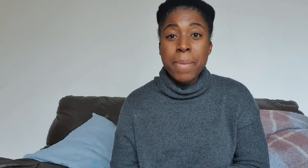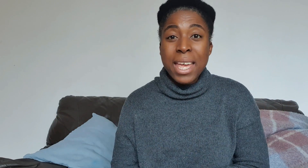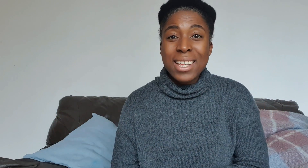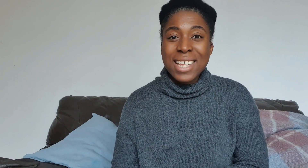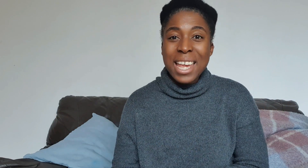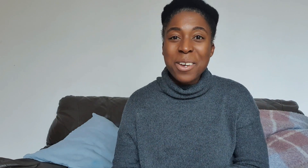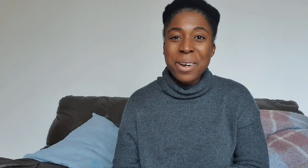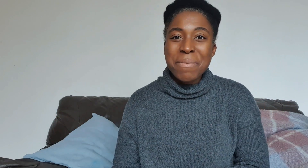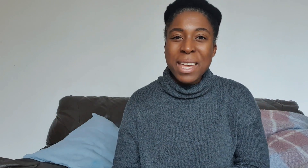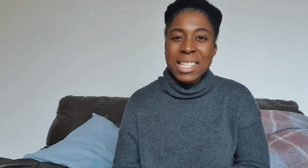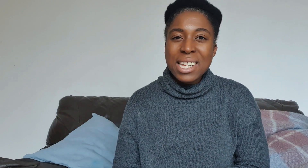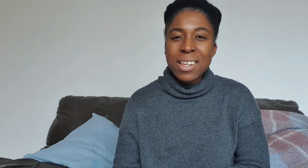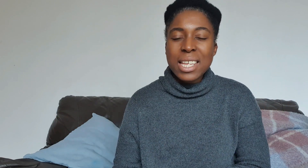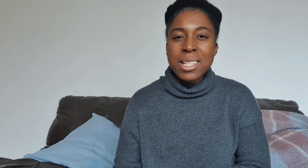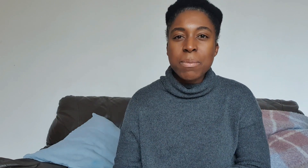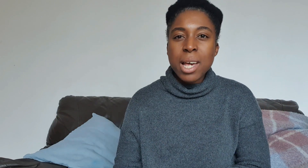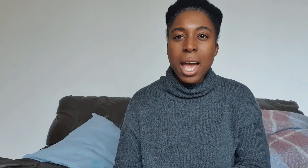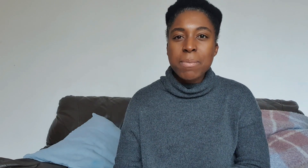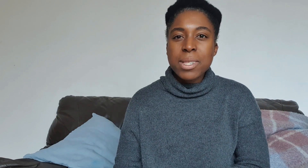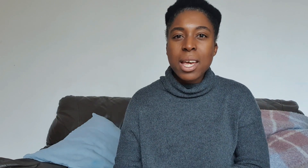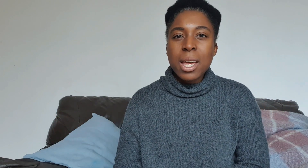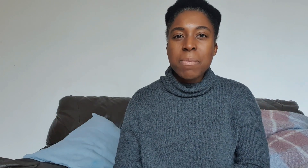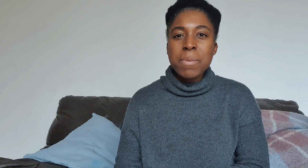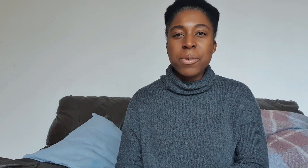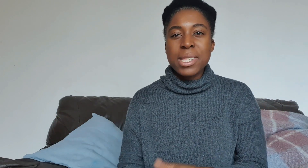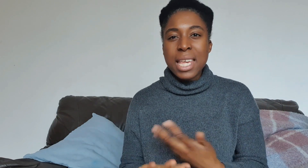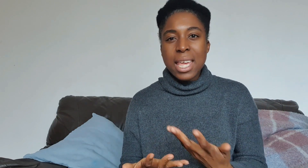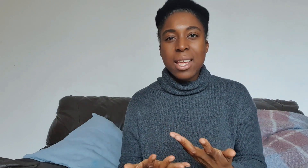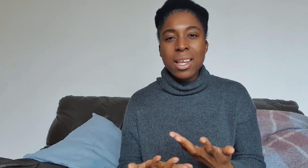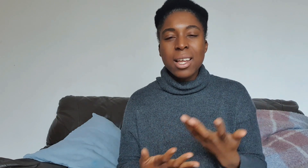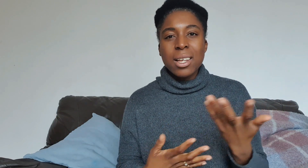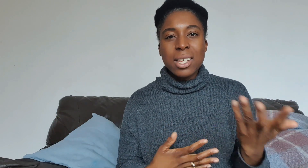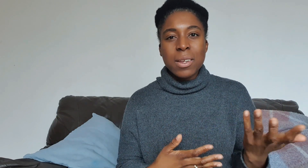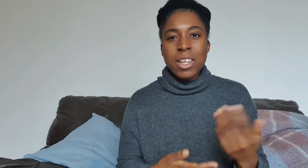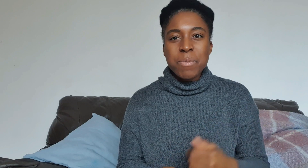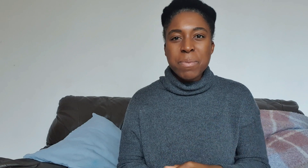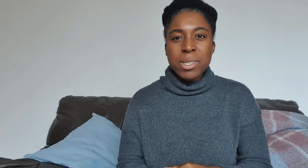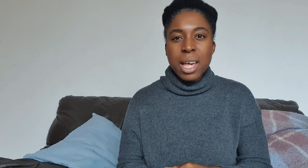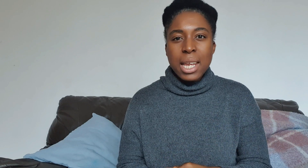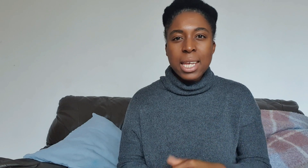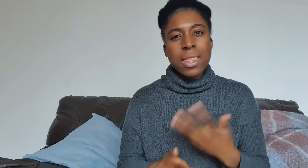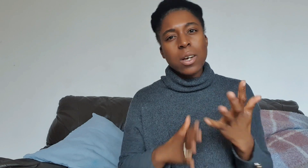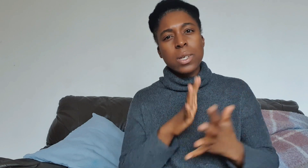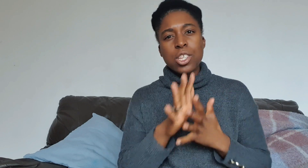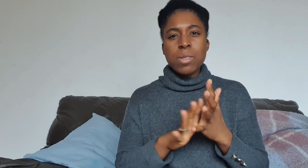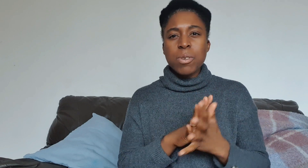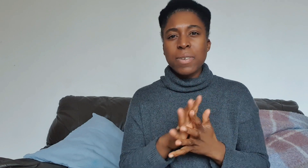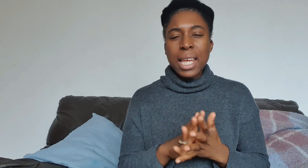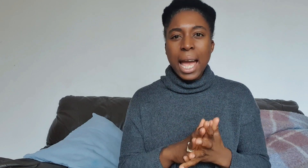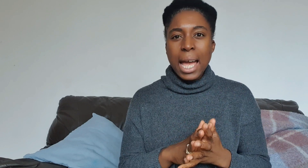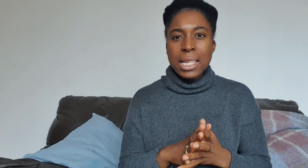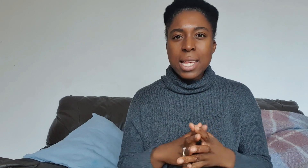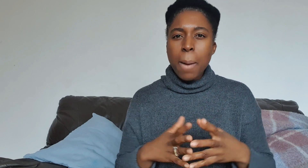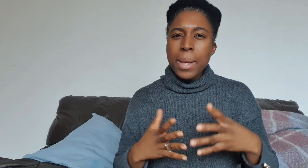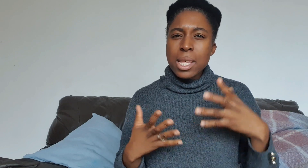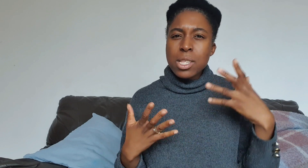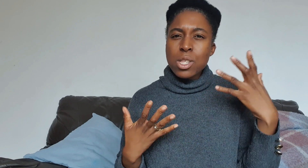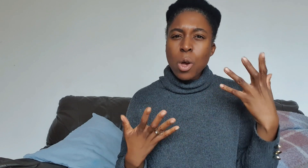big takeaway message. I think sometimes people see, deaf people signing and think, oh, they're just moving their hands. But there's so